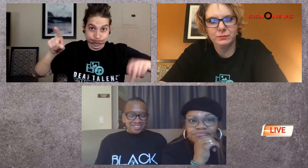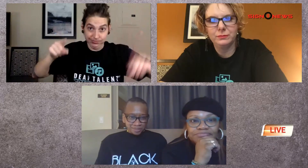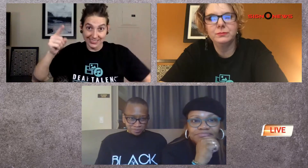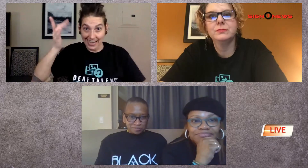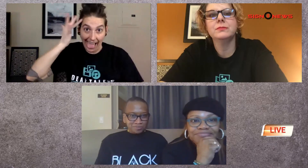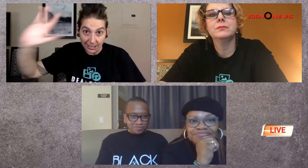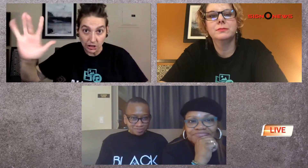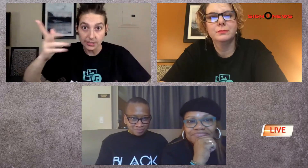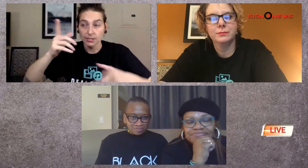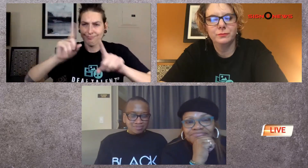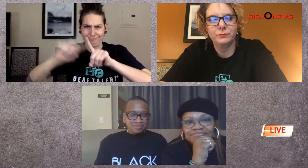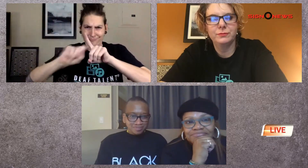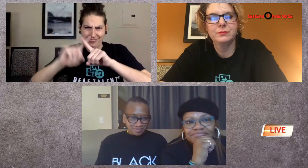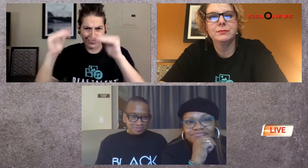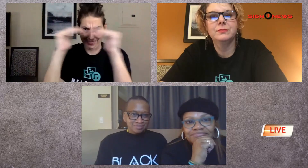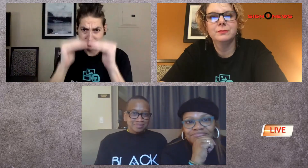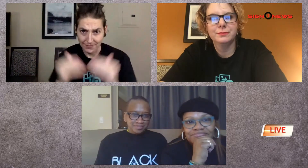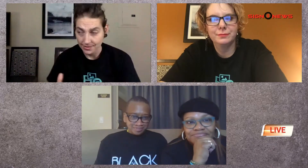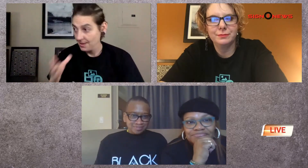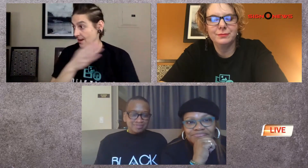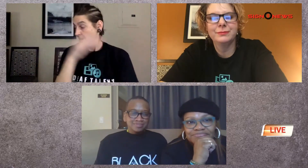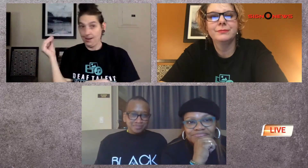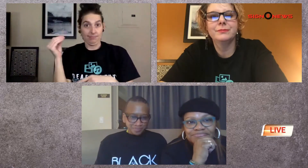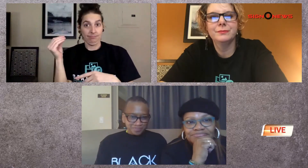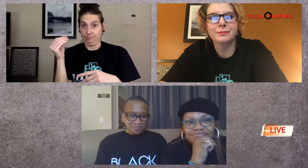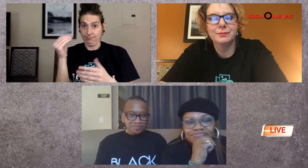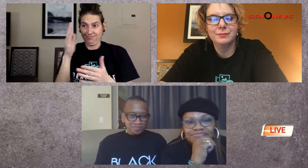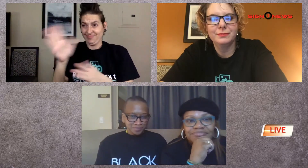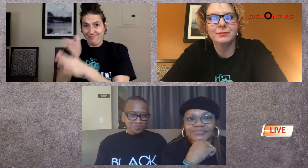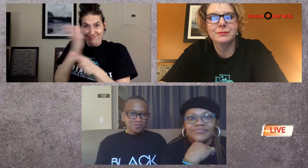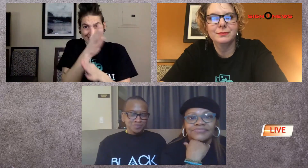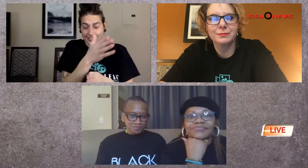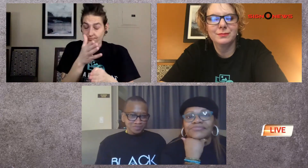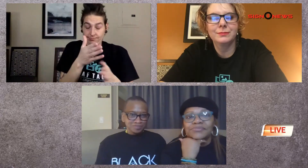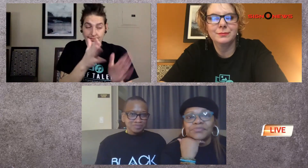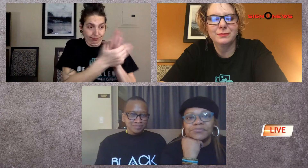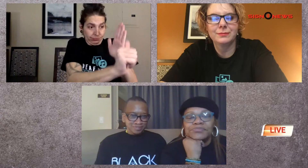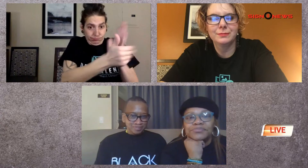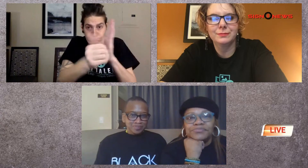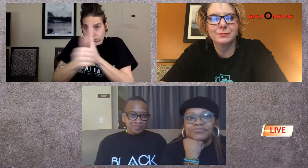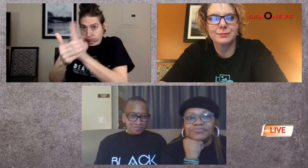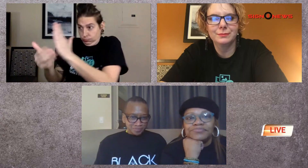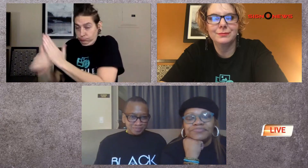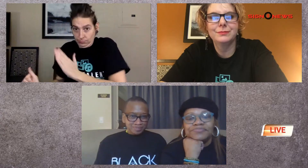All of us have such diverse backgrounds and knowledge, different levels,